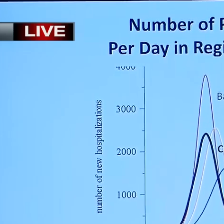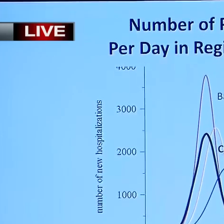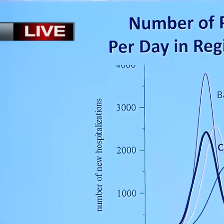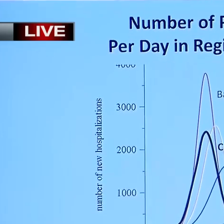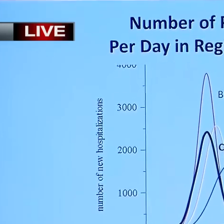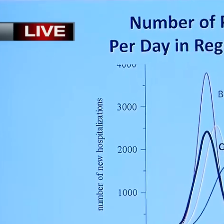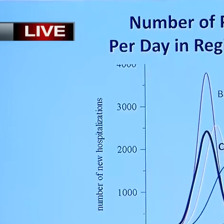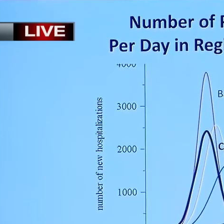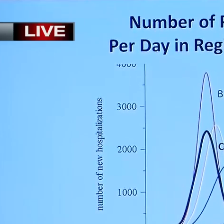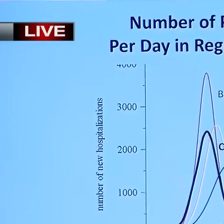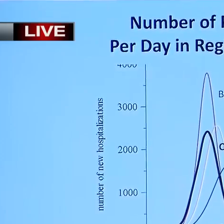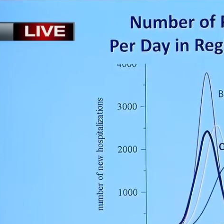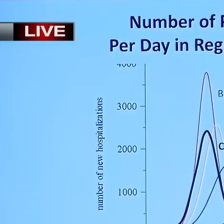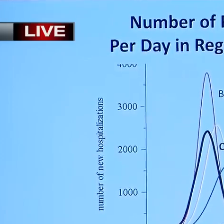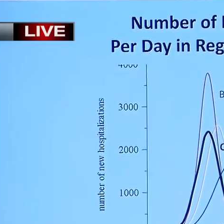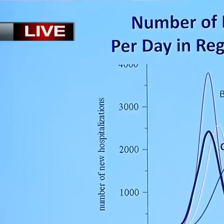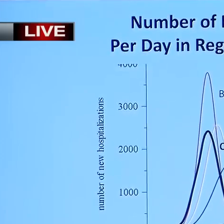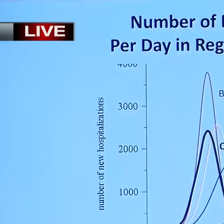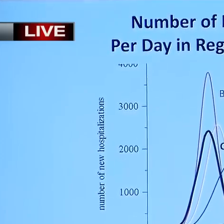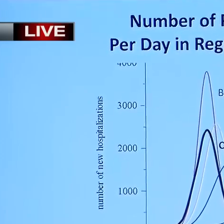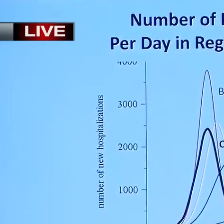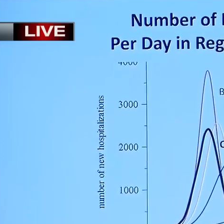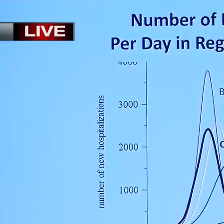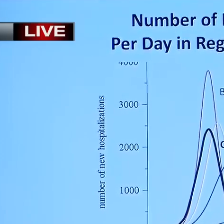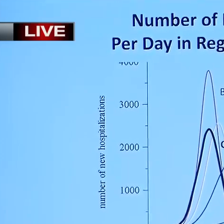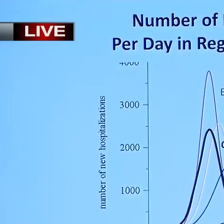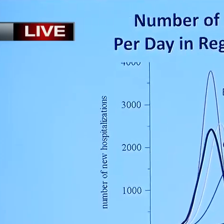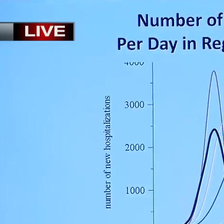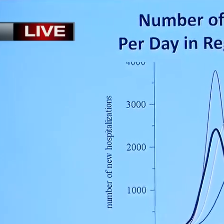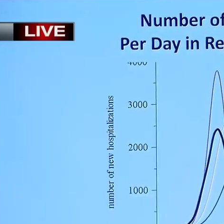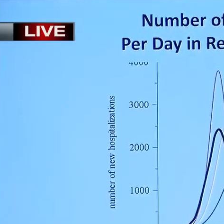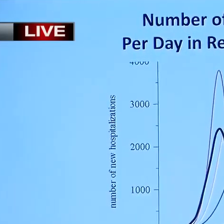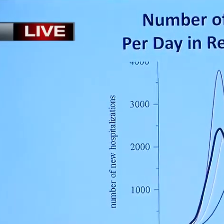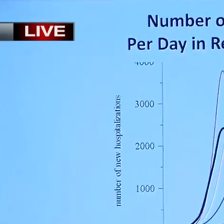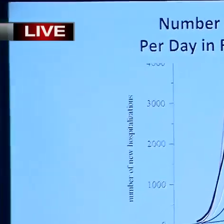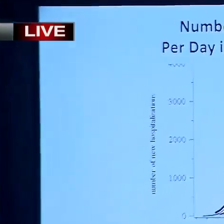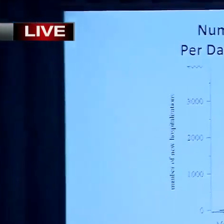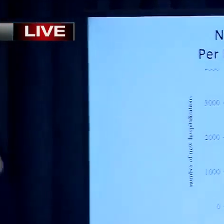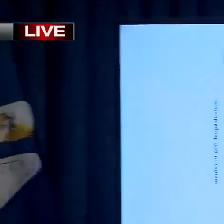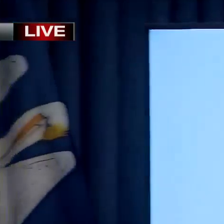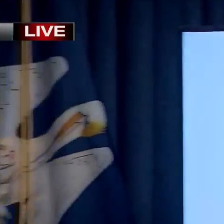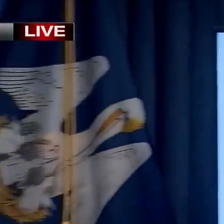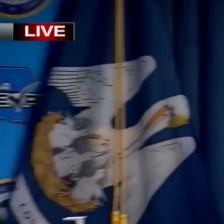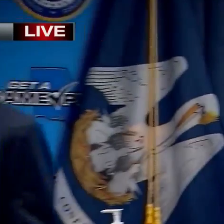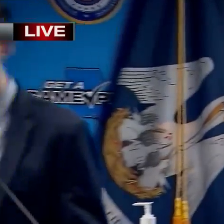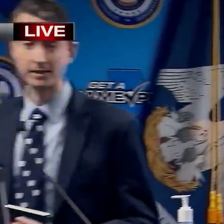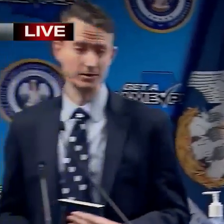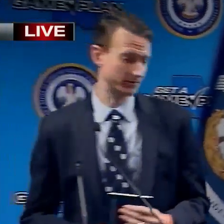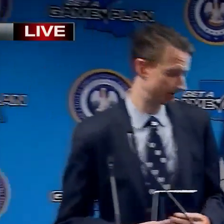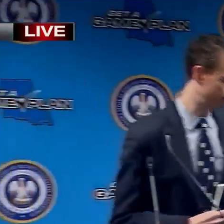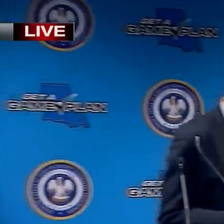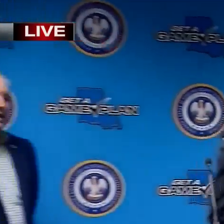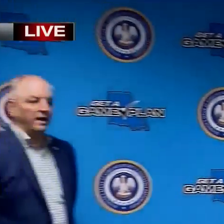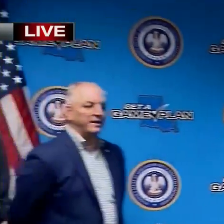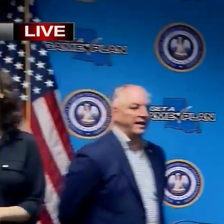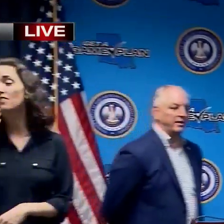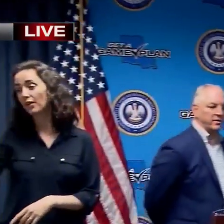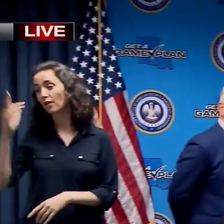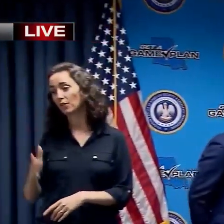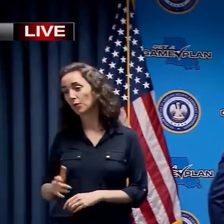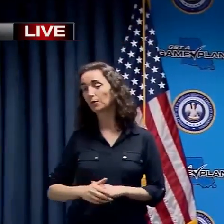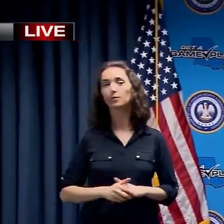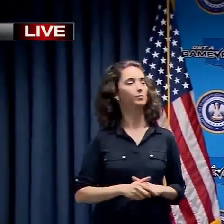this model are hospitalizations and deaths. And we want to avert deaths most importantly as well. And so thank you, Governor.